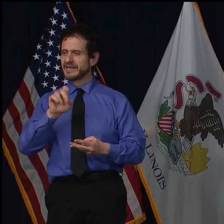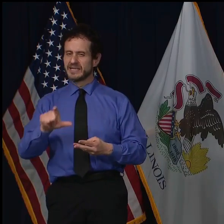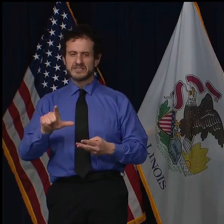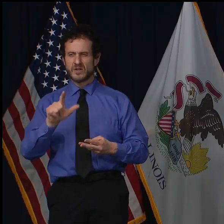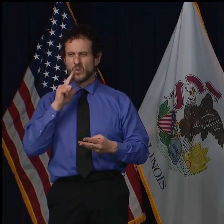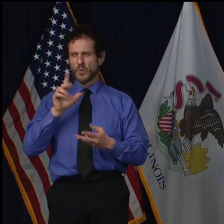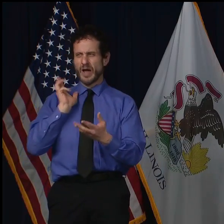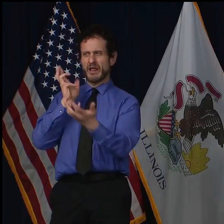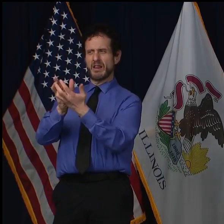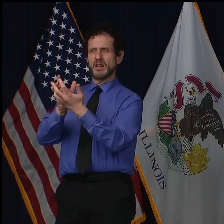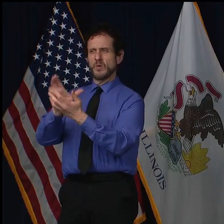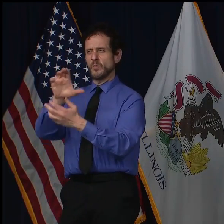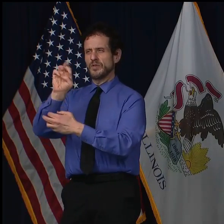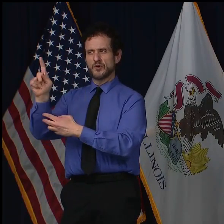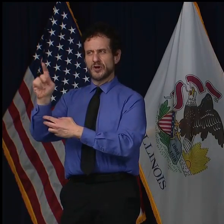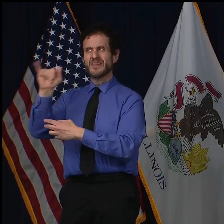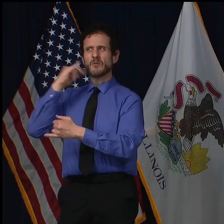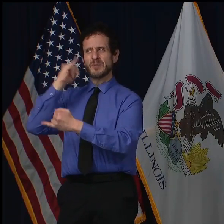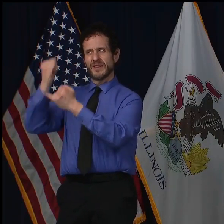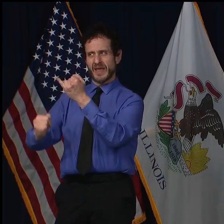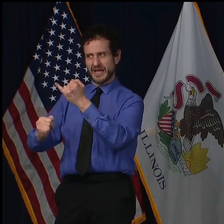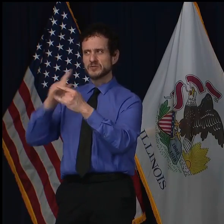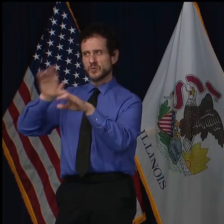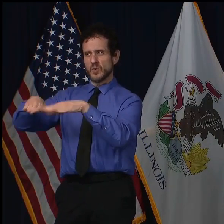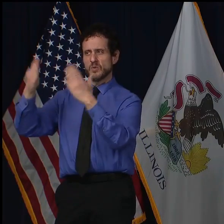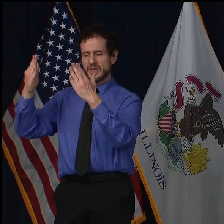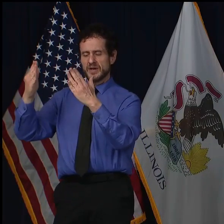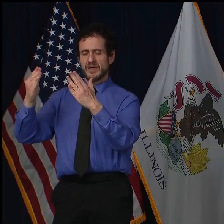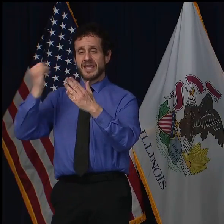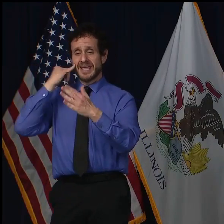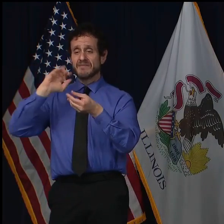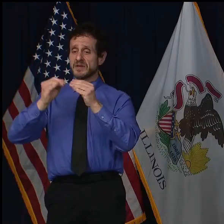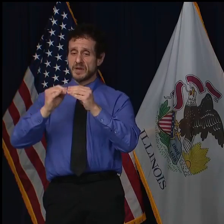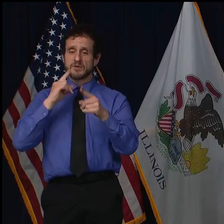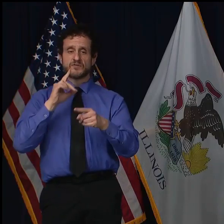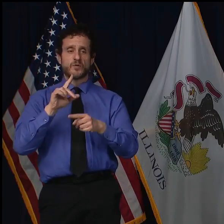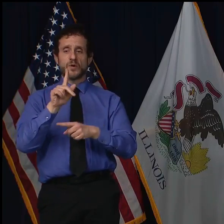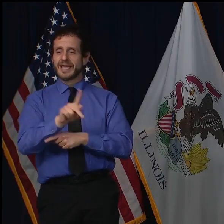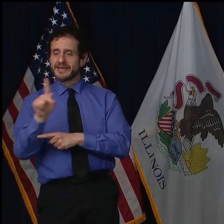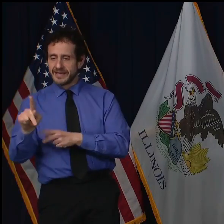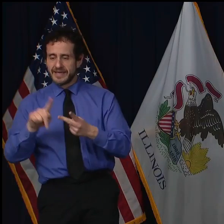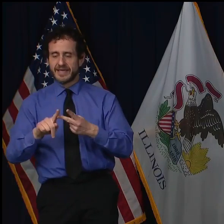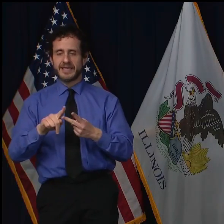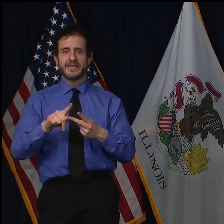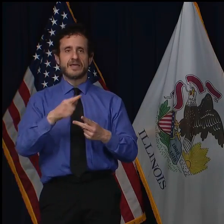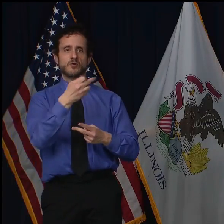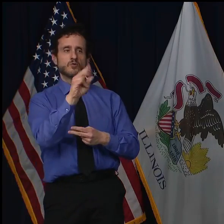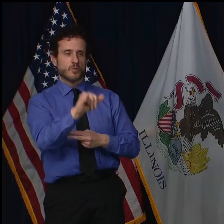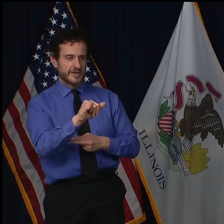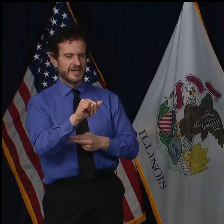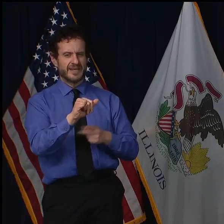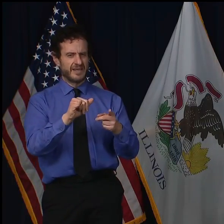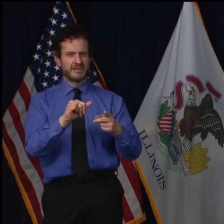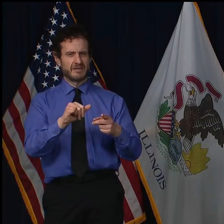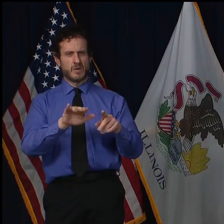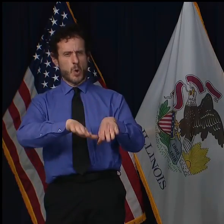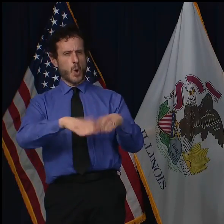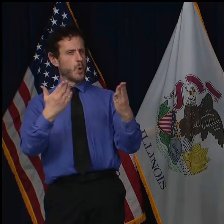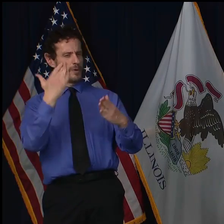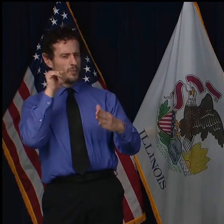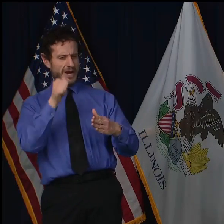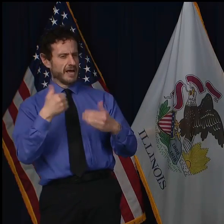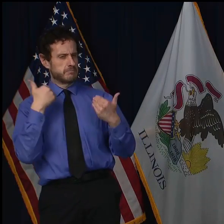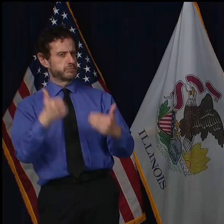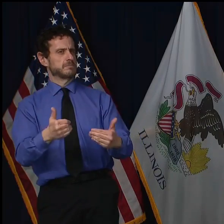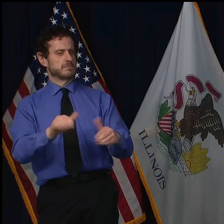Cook County, which will be the last county in the state to be able to open? If the numbers are vastly different for those counties compared to Cook, could their businesses be able to reopen